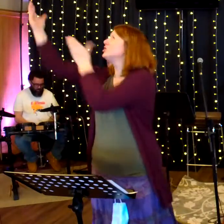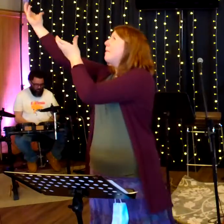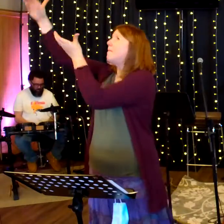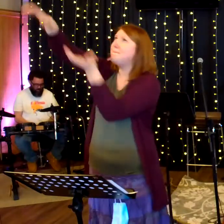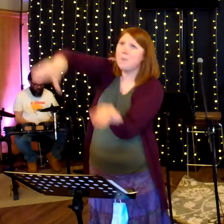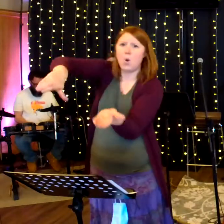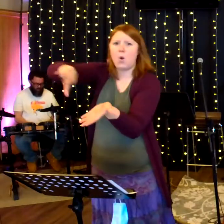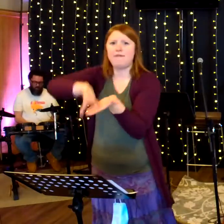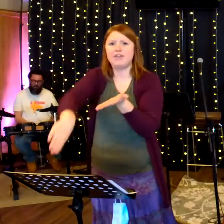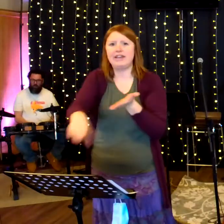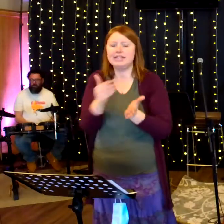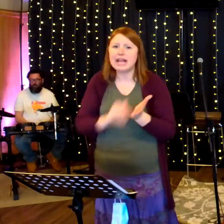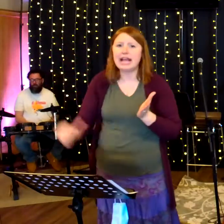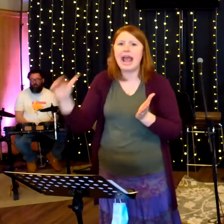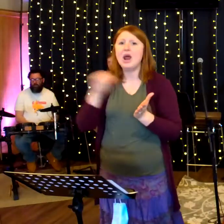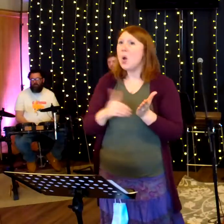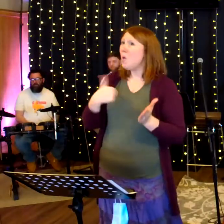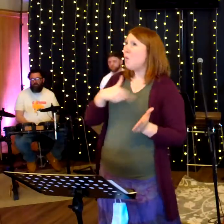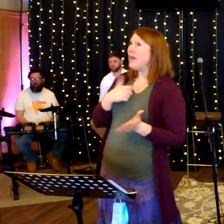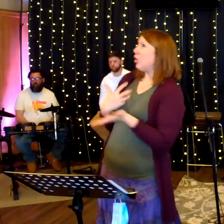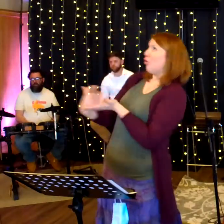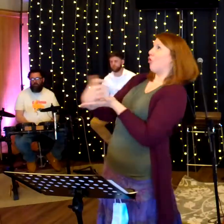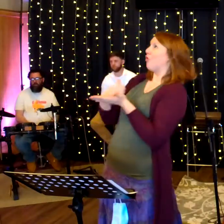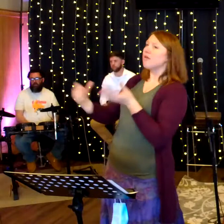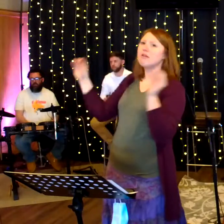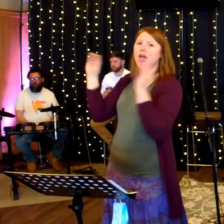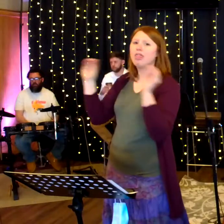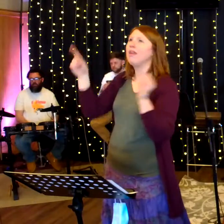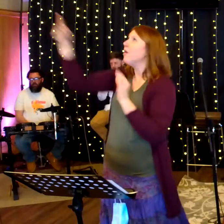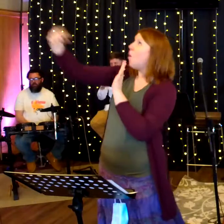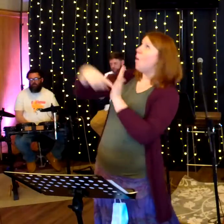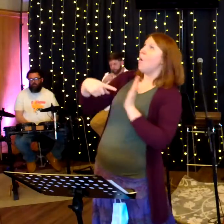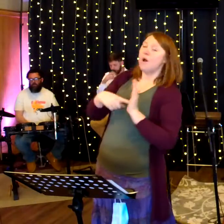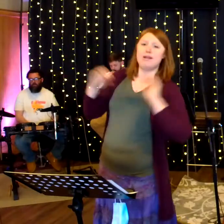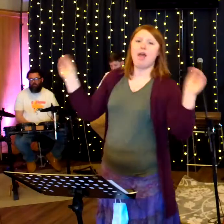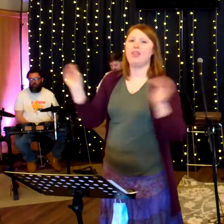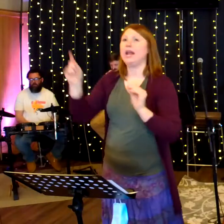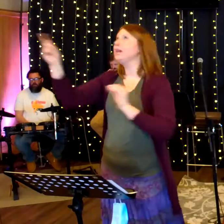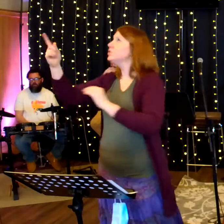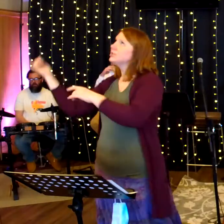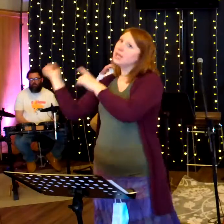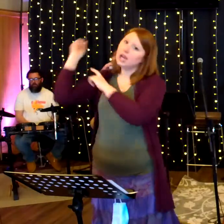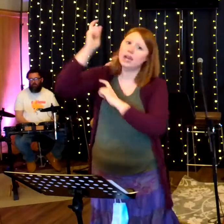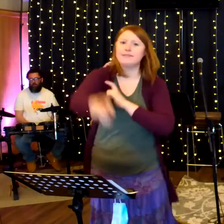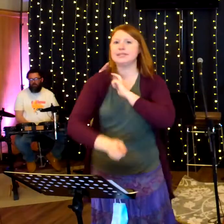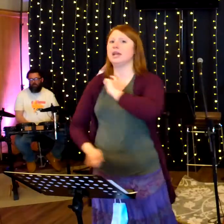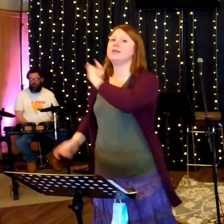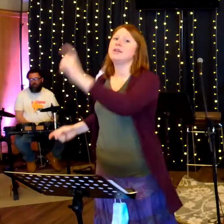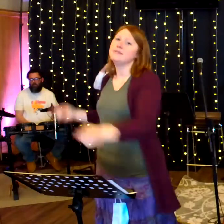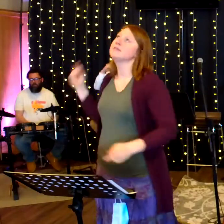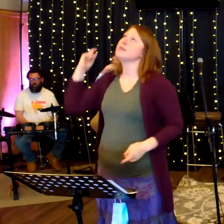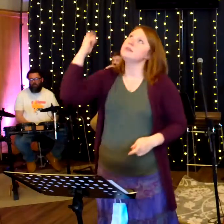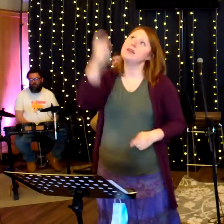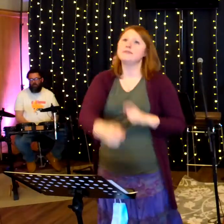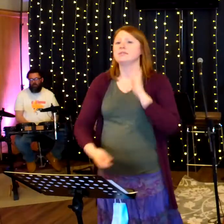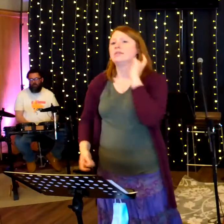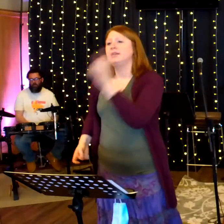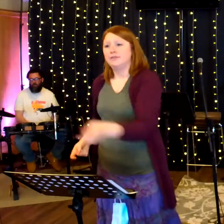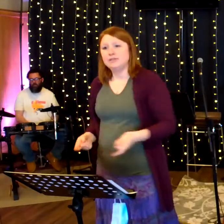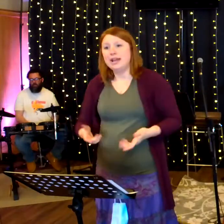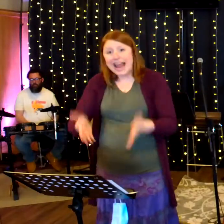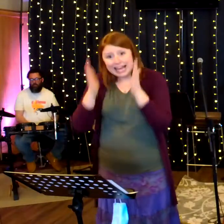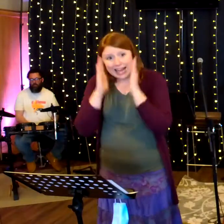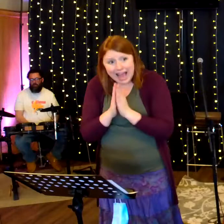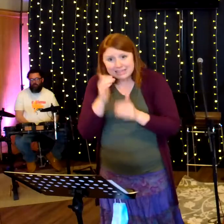That grace, that unmerited favor, that forgiveness that God has given us, and that he calls each one of